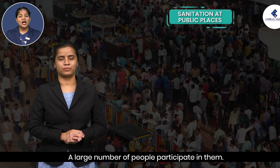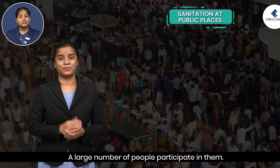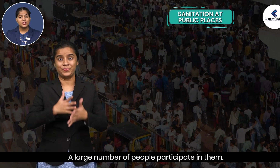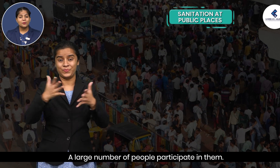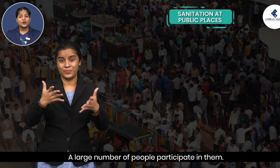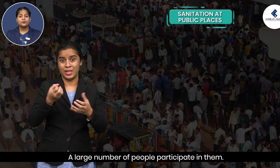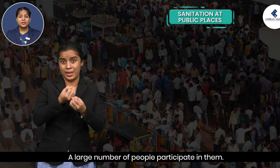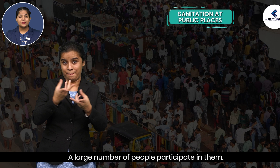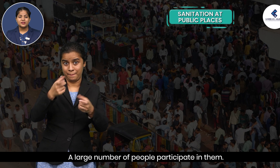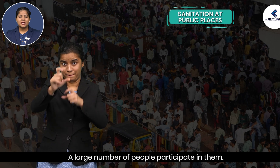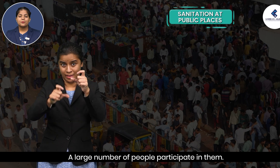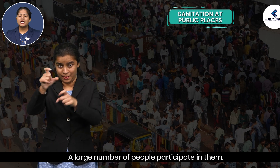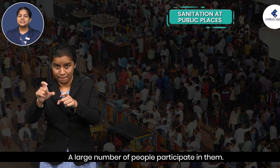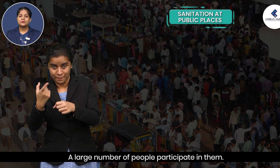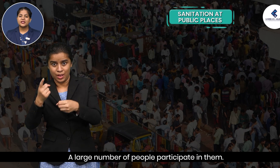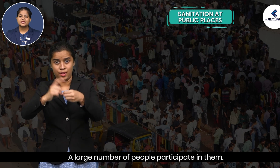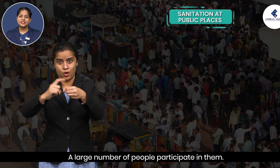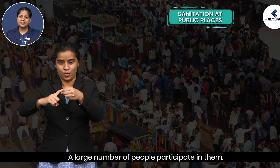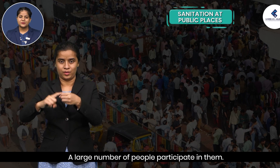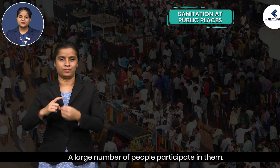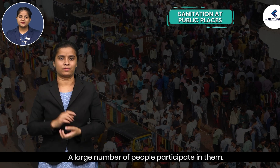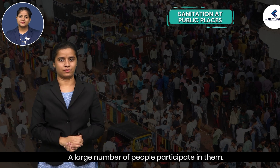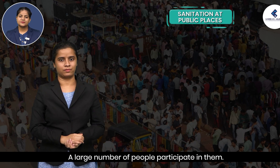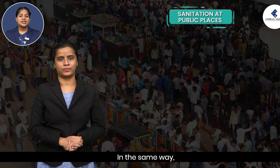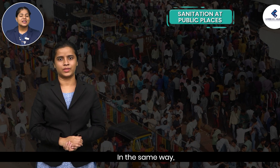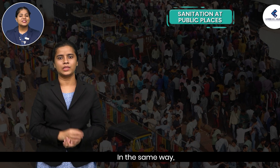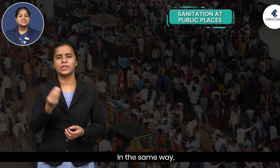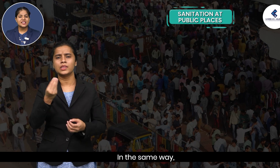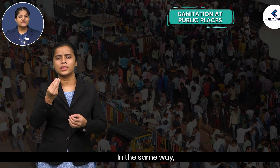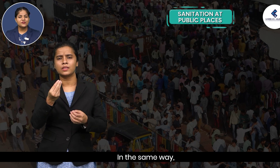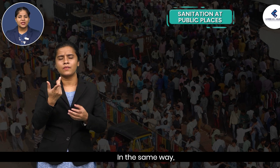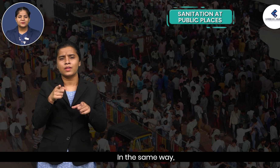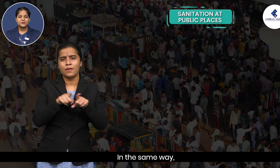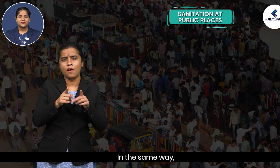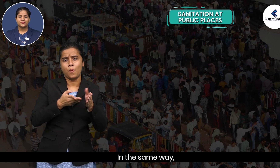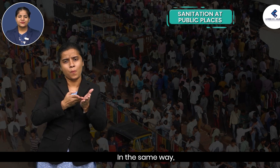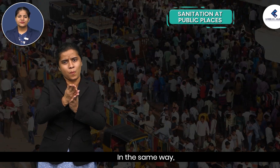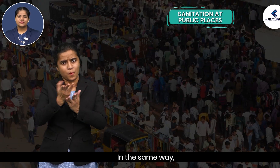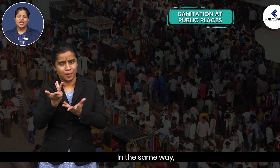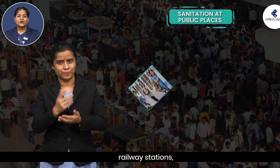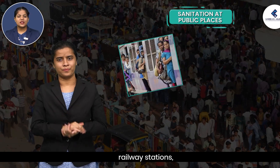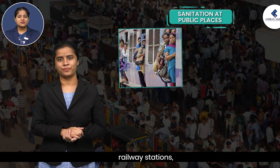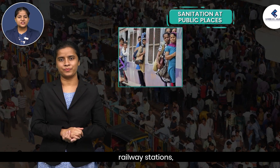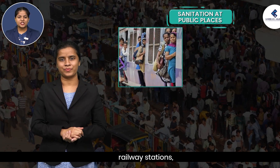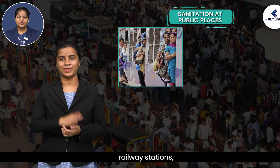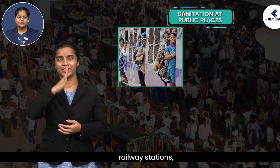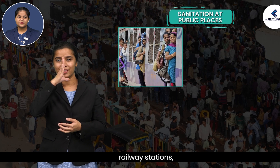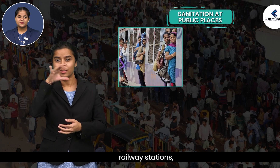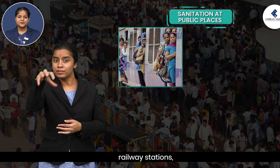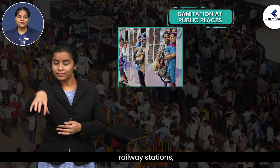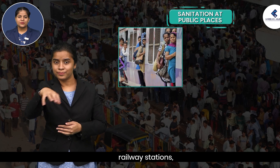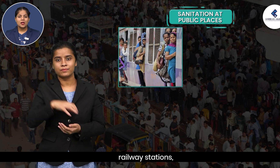A large number of people participate in them. In the same way, railway